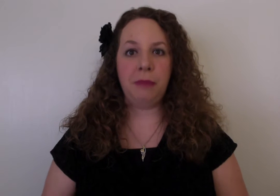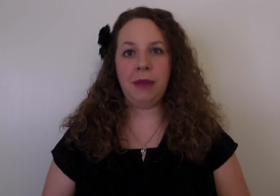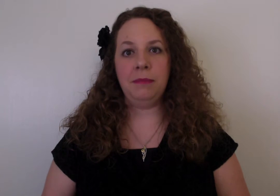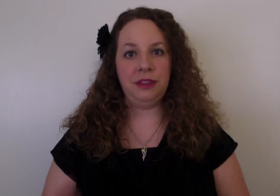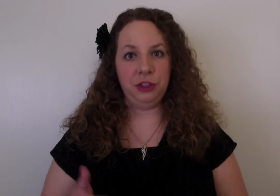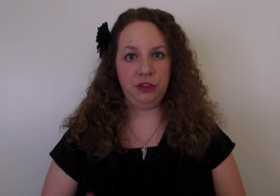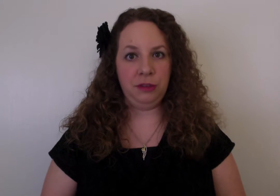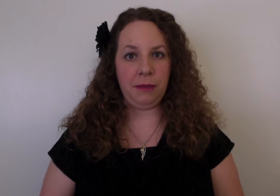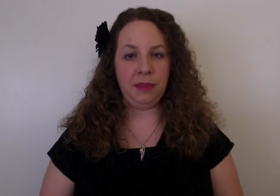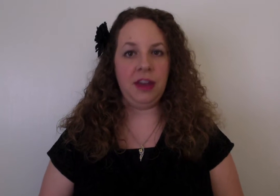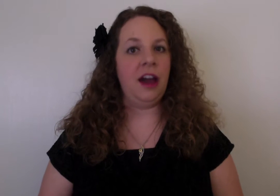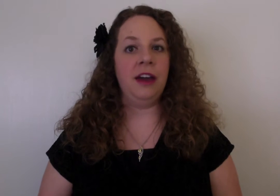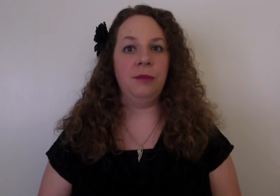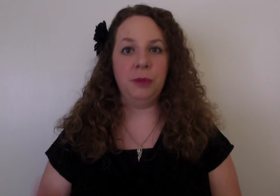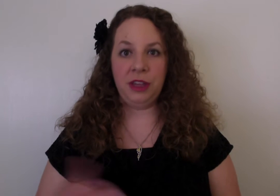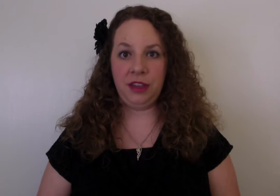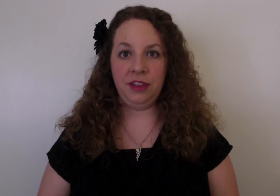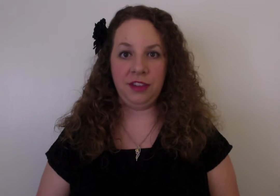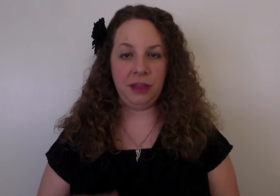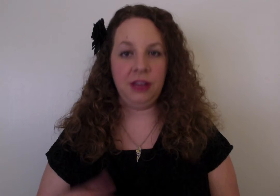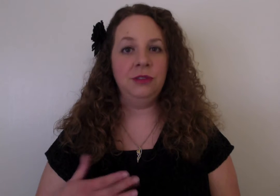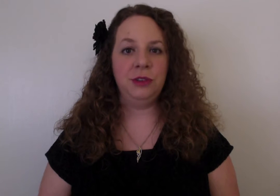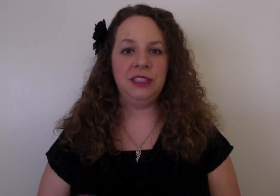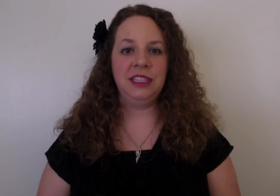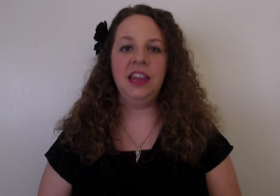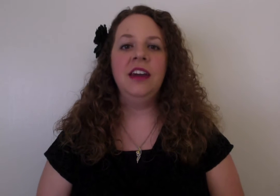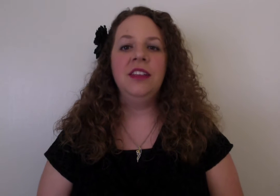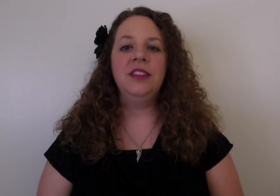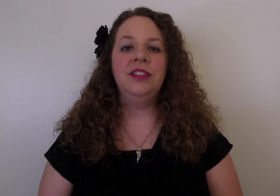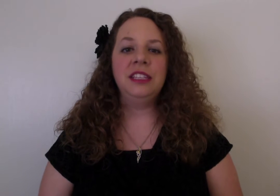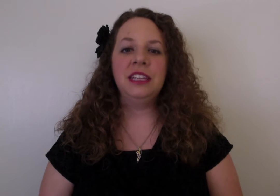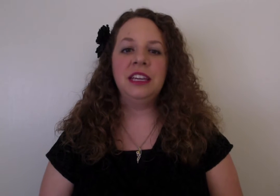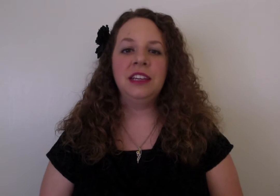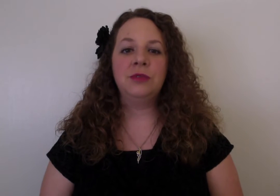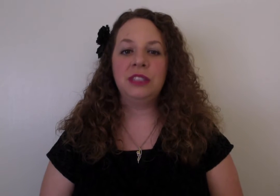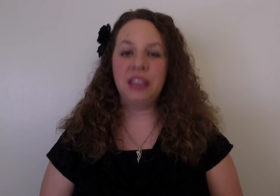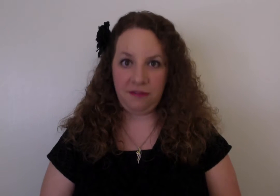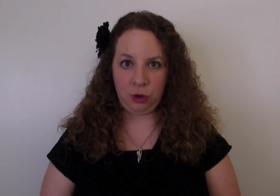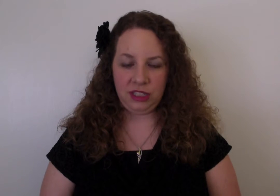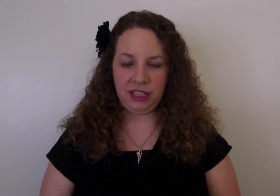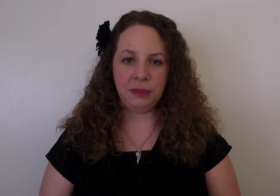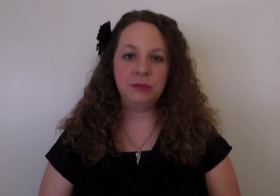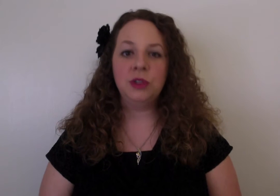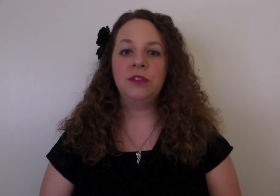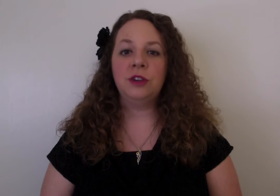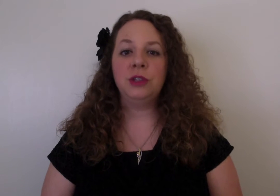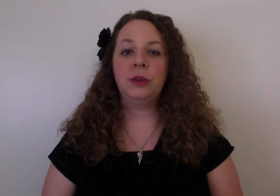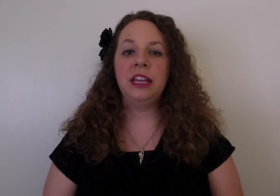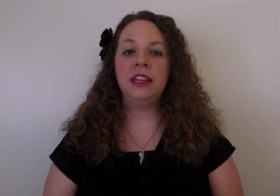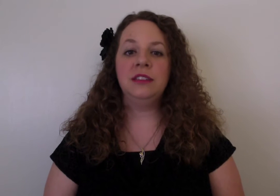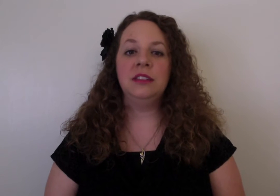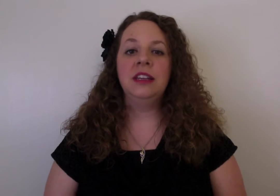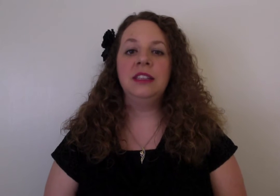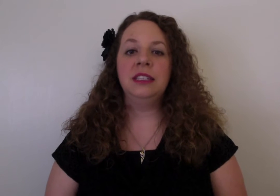map, like the street map that I will put in the thumbnail so you can see, this is going to have 4 steps. So the first one is to